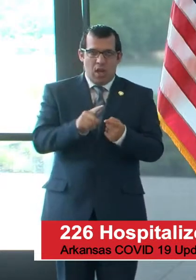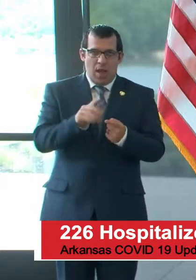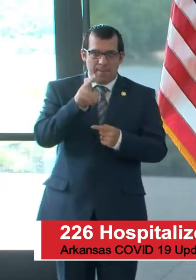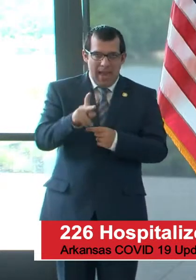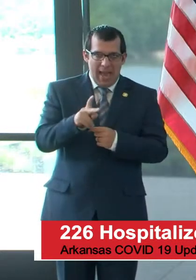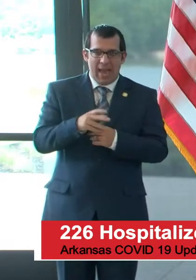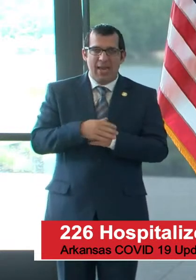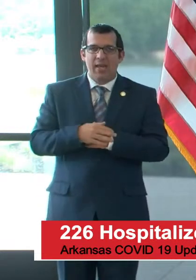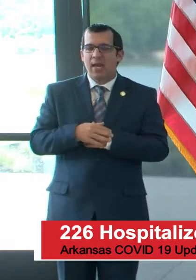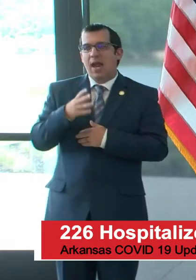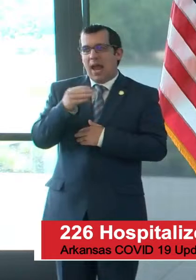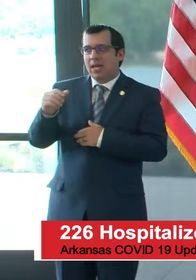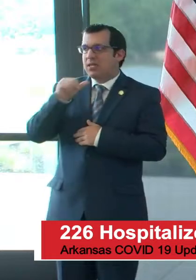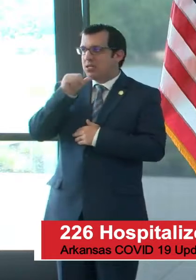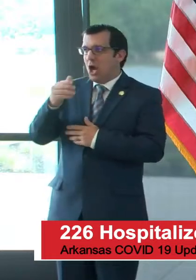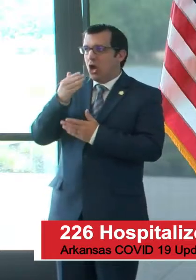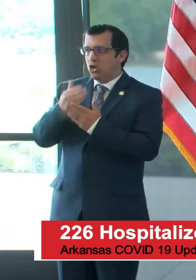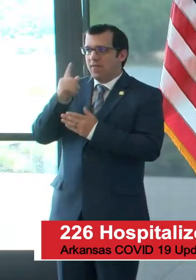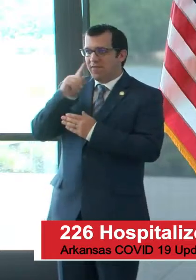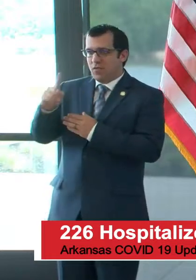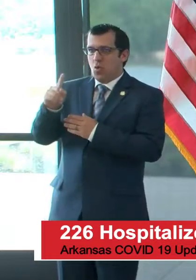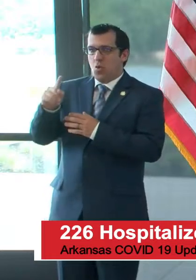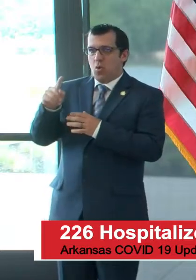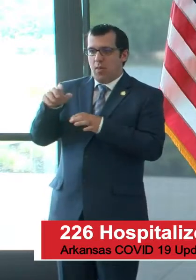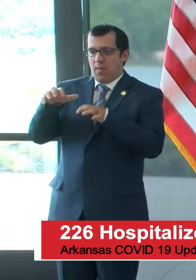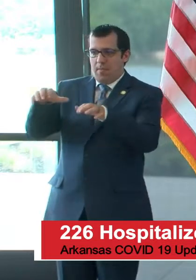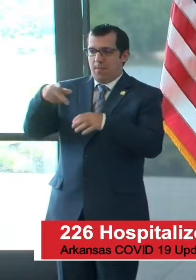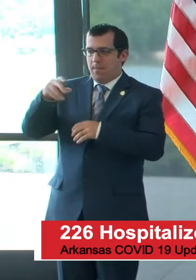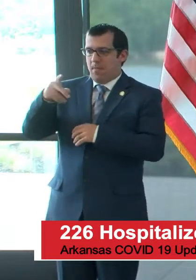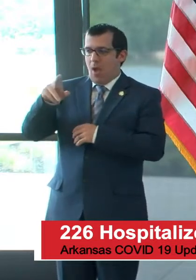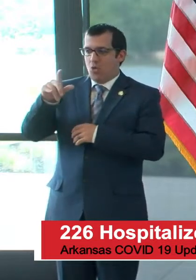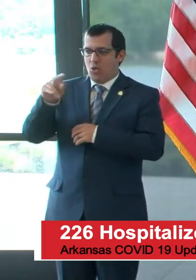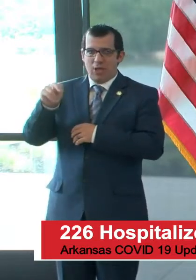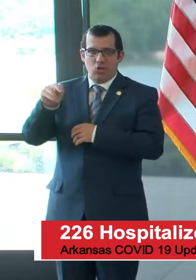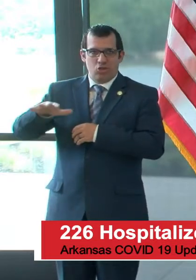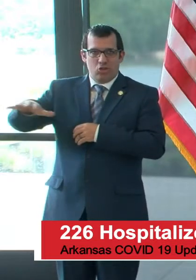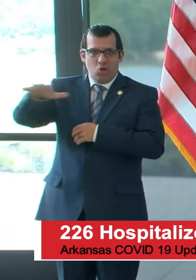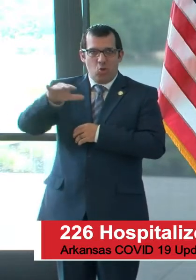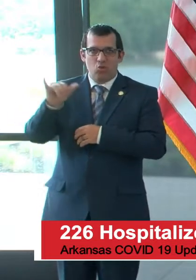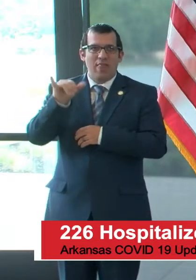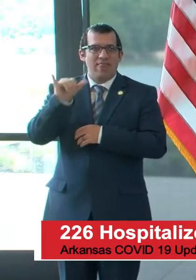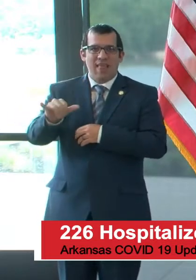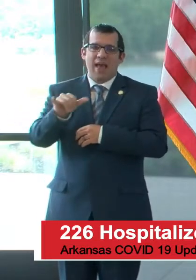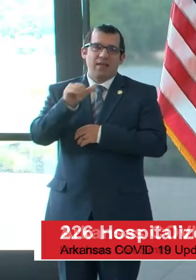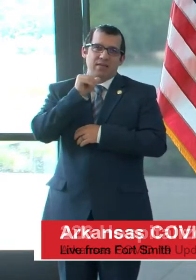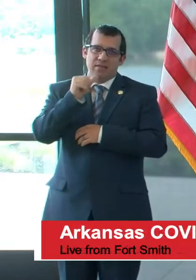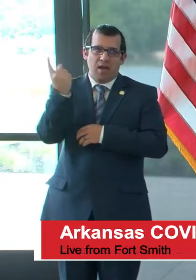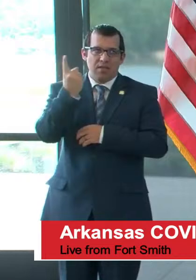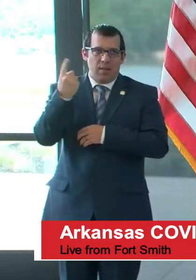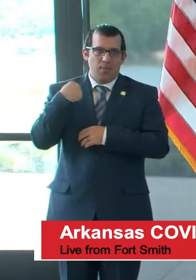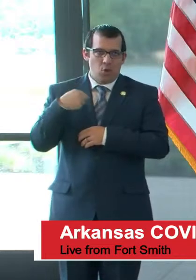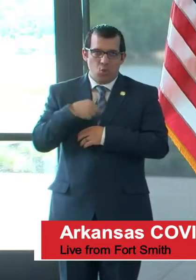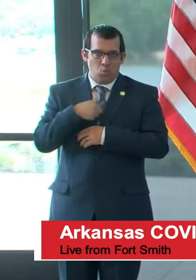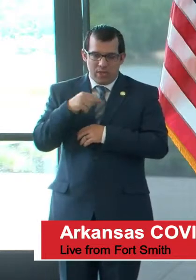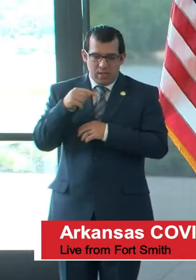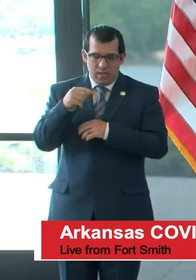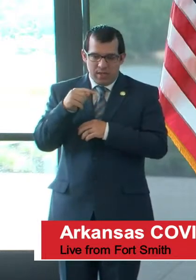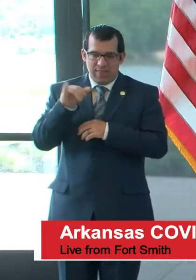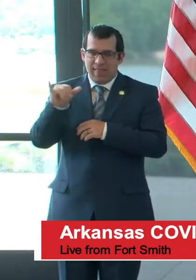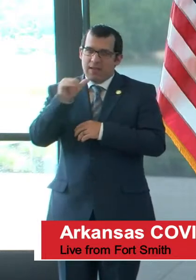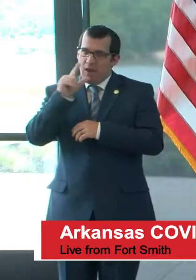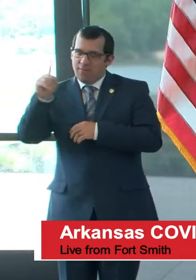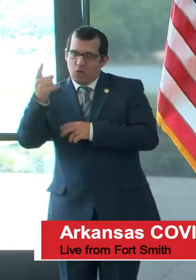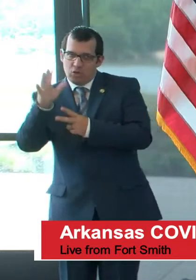that, nor is it good for the population as a whole. So that would not be something that we would look at as a